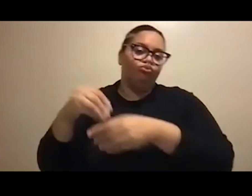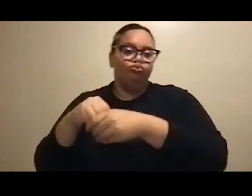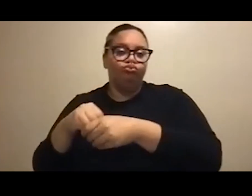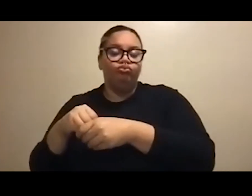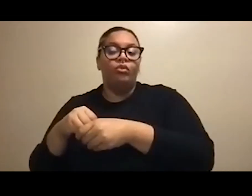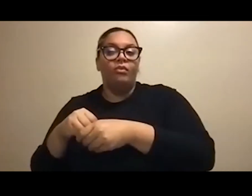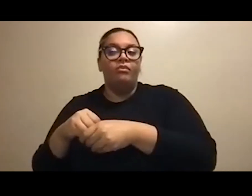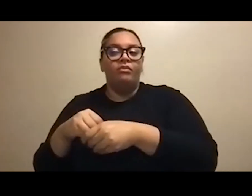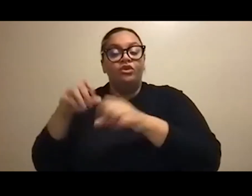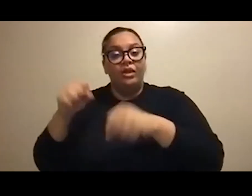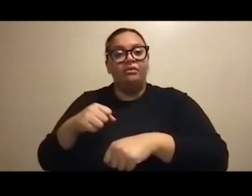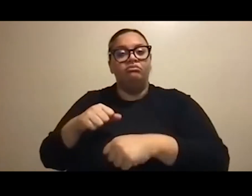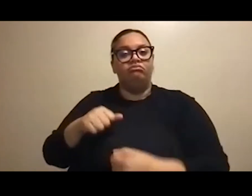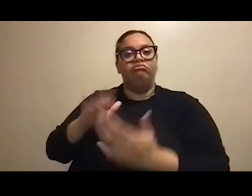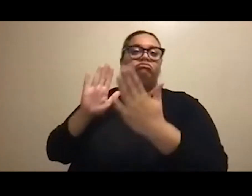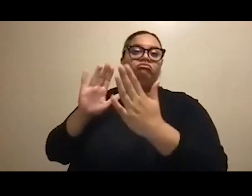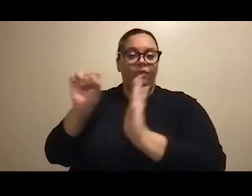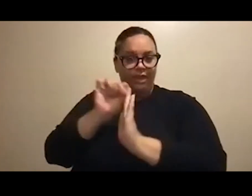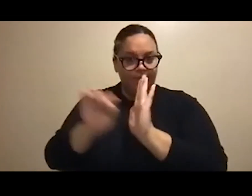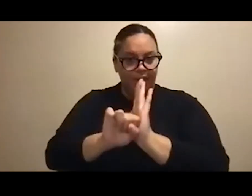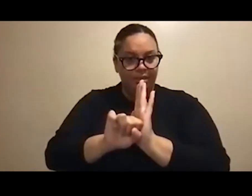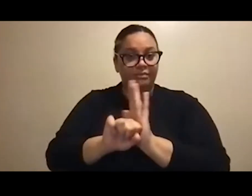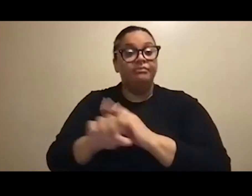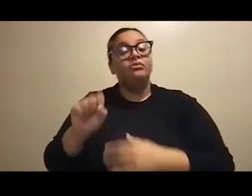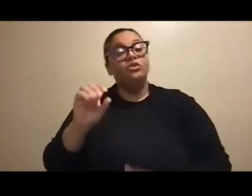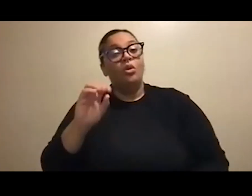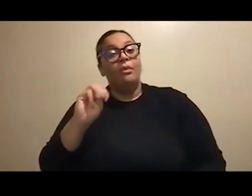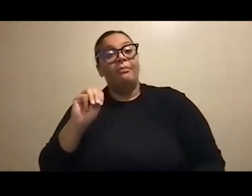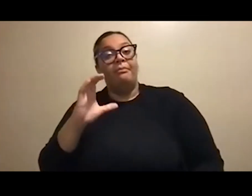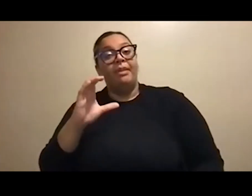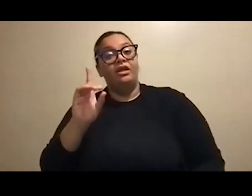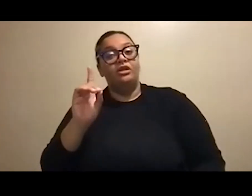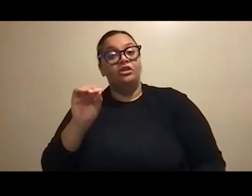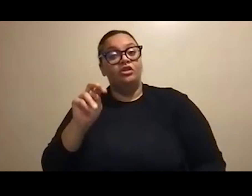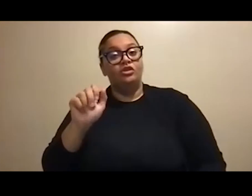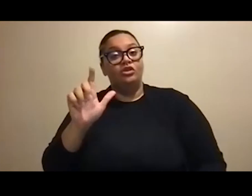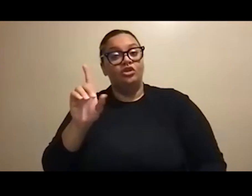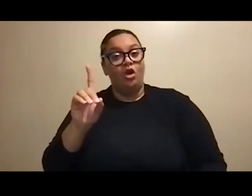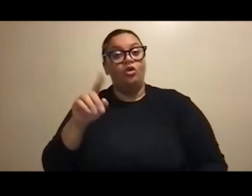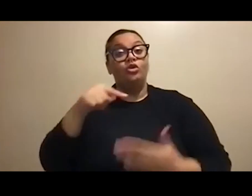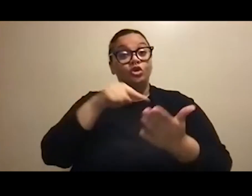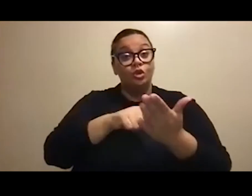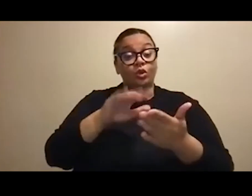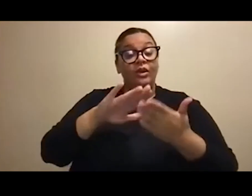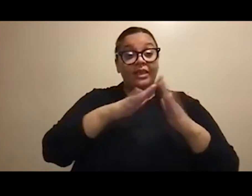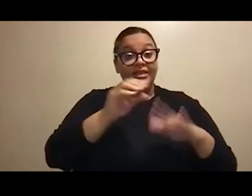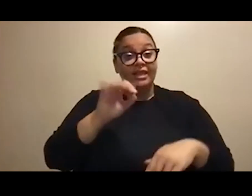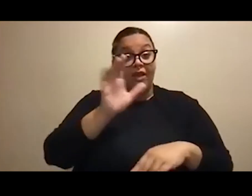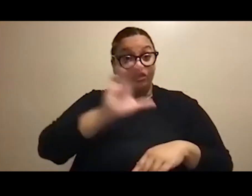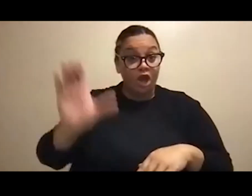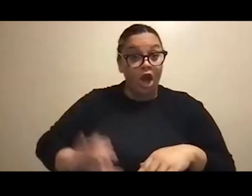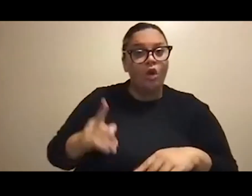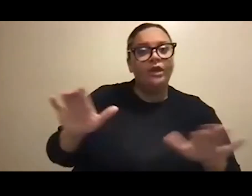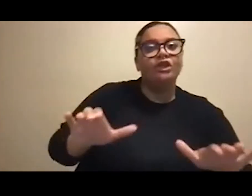states. So when McDonald's sues the city of Chicago, he is doing so under